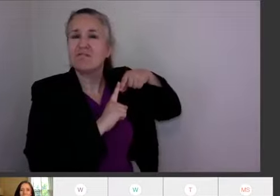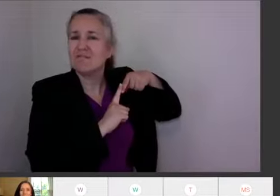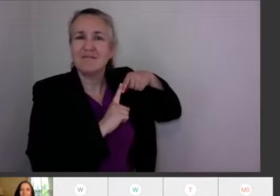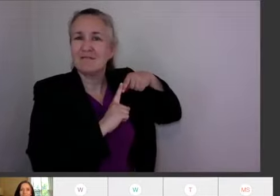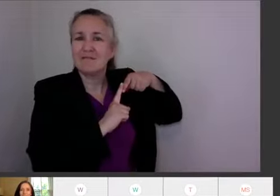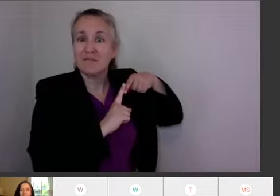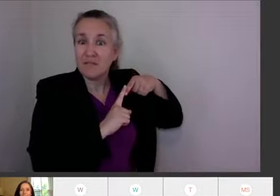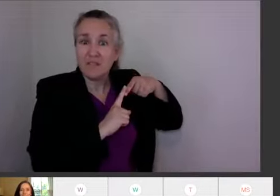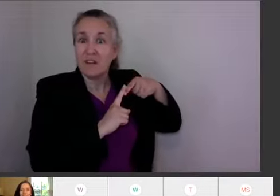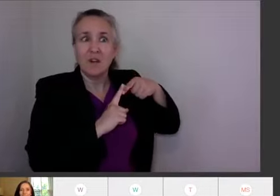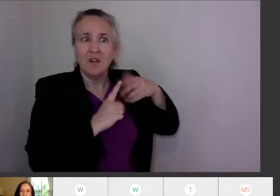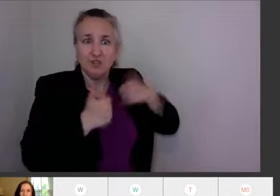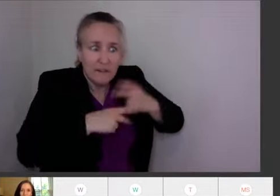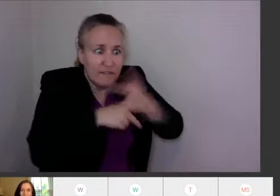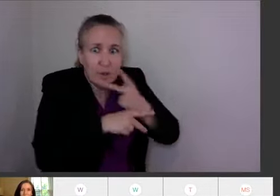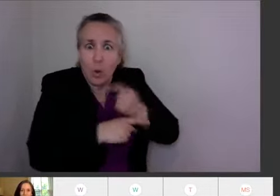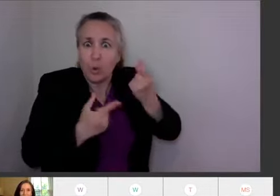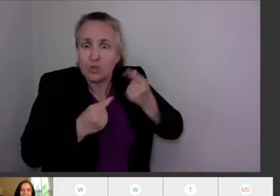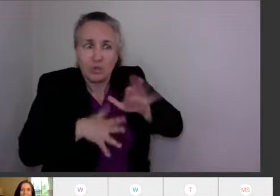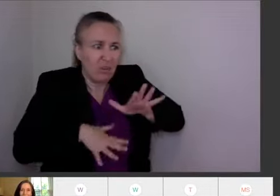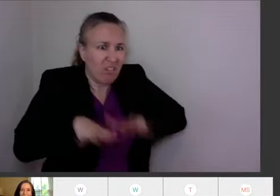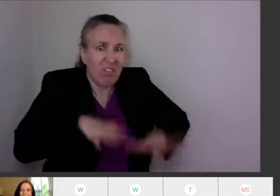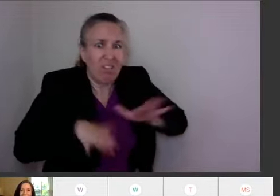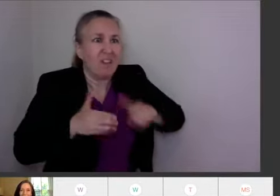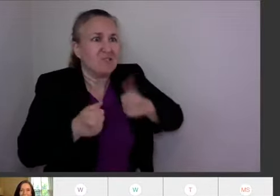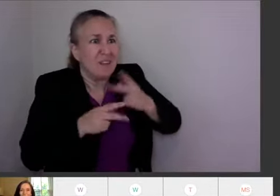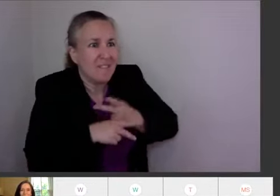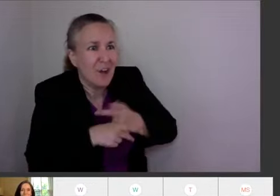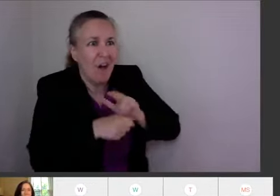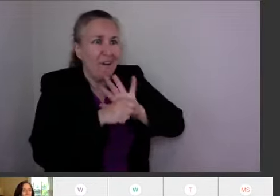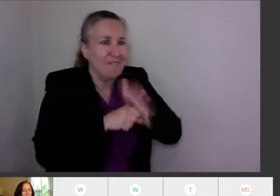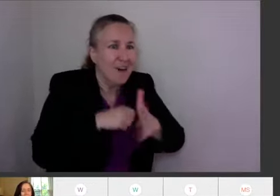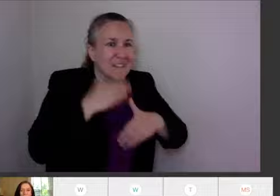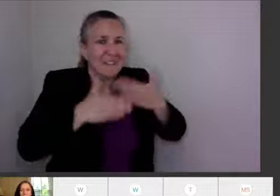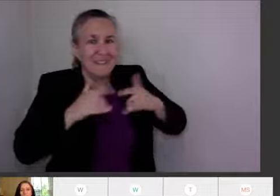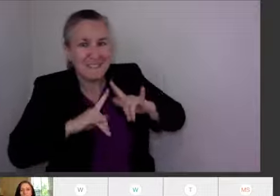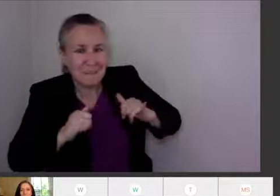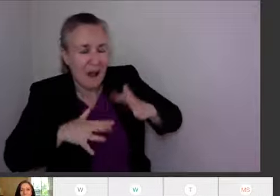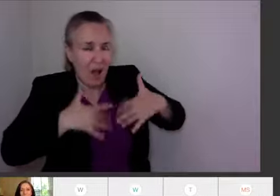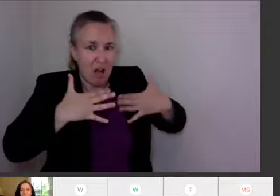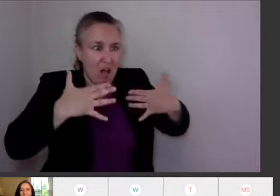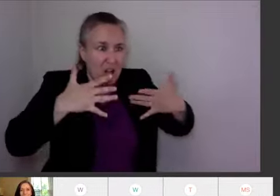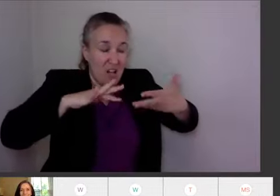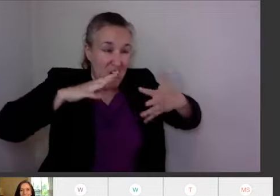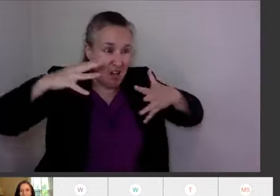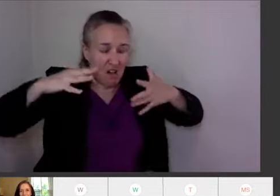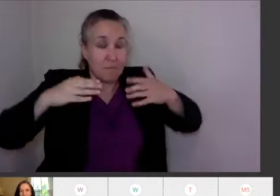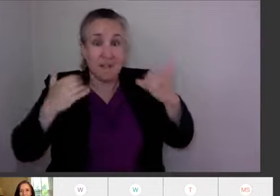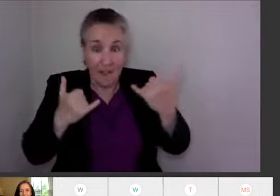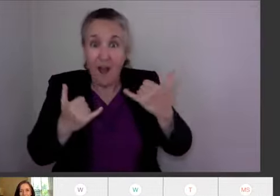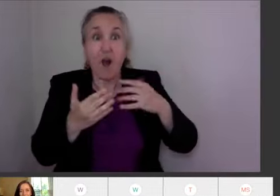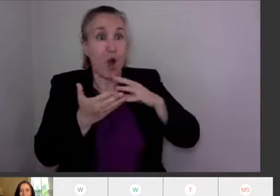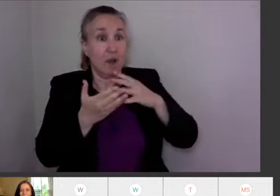literally building the plane as we were trying to fly it. So we're in a much better situation today.